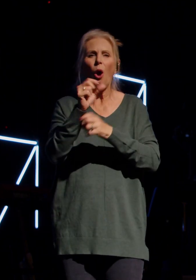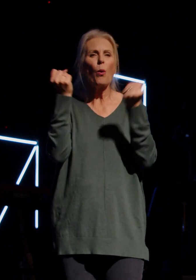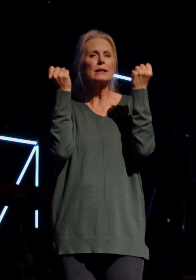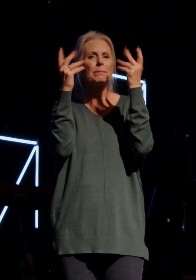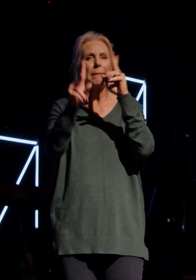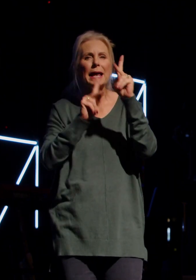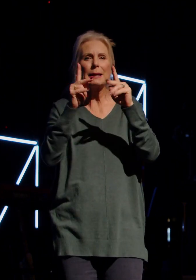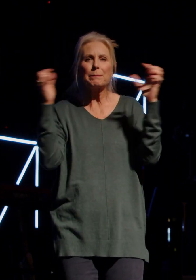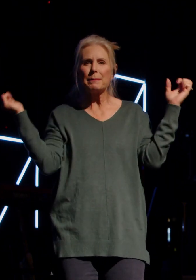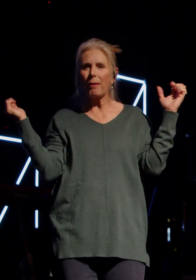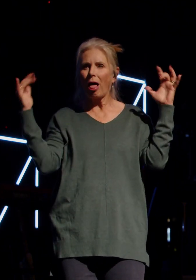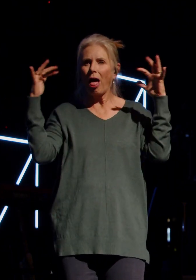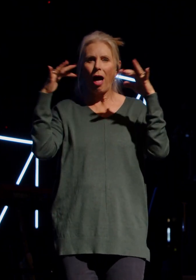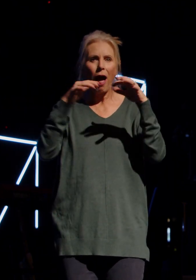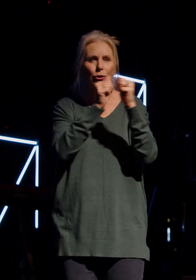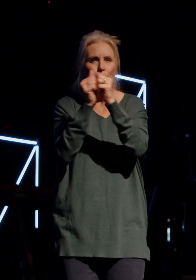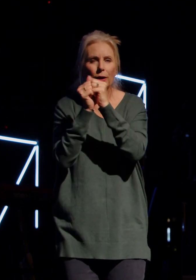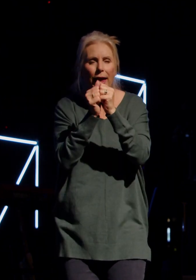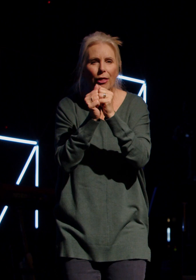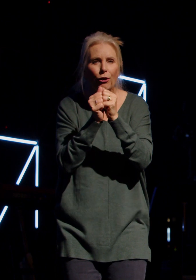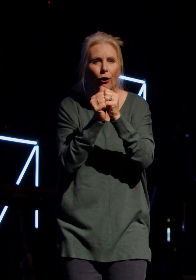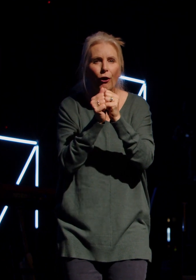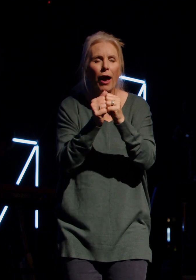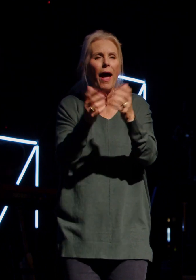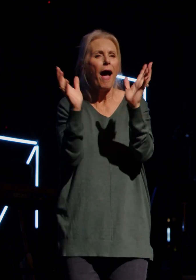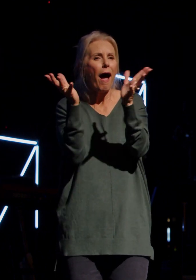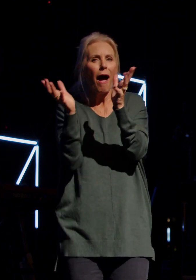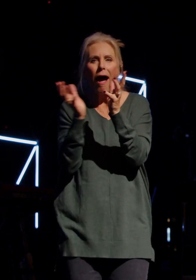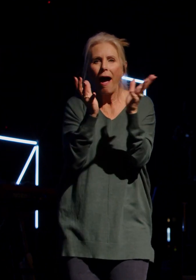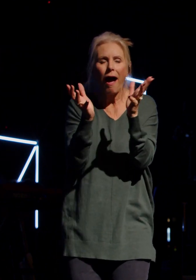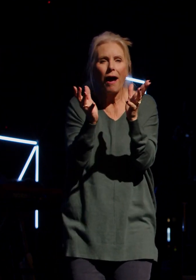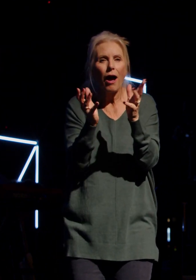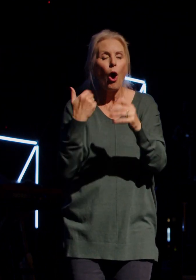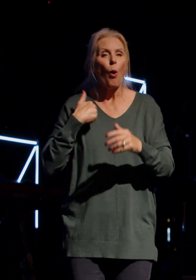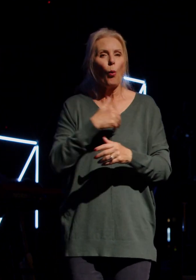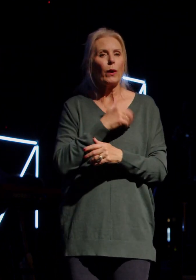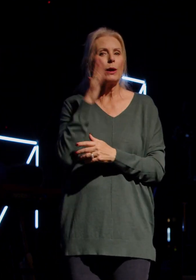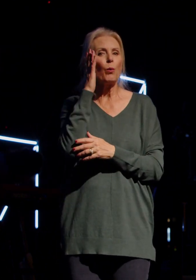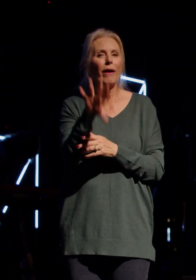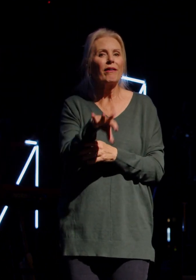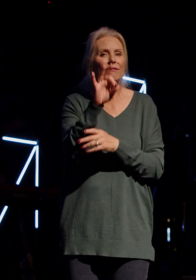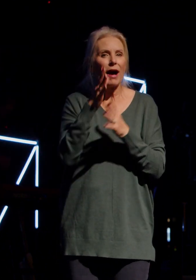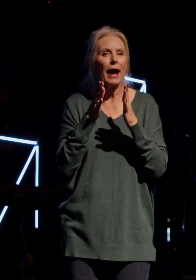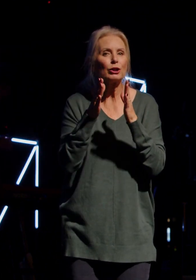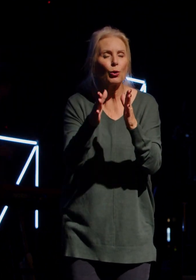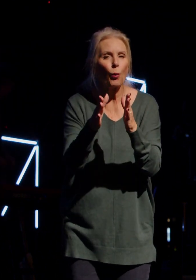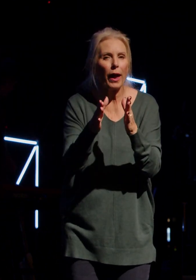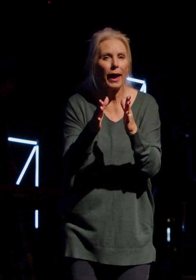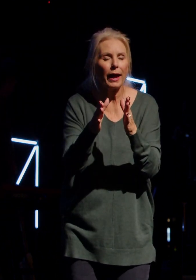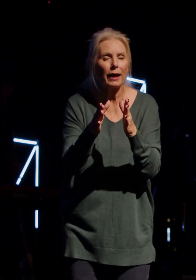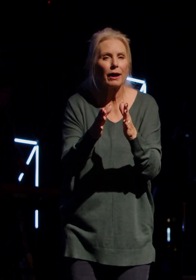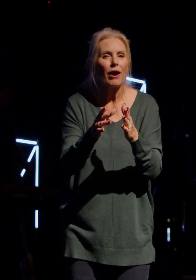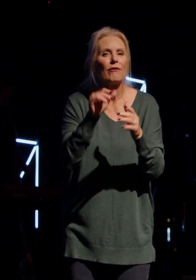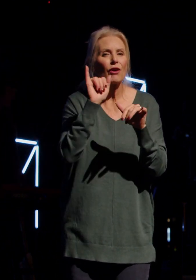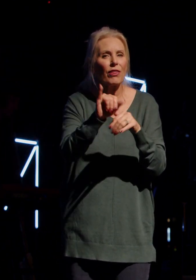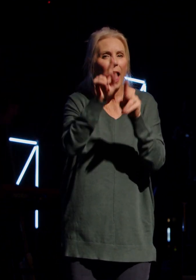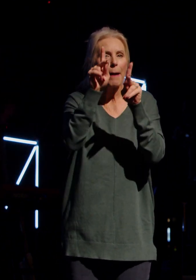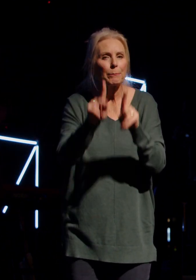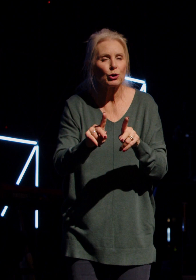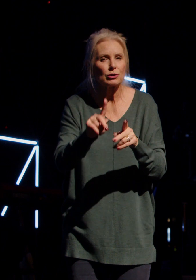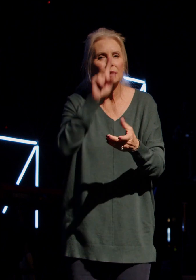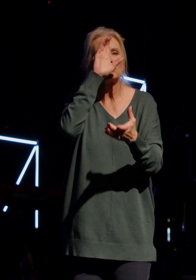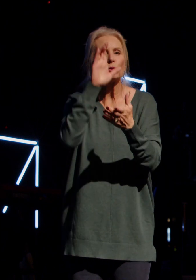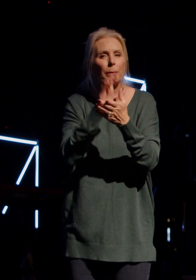multiple people pouring into that person and saying, I'm going to find a way. We're going to find a way to bring this person